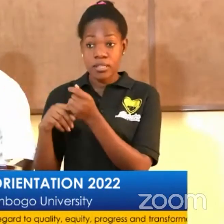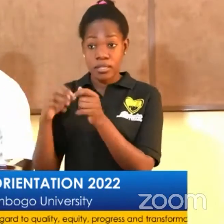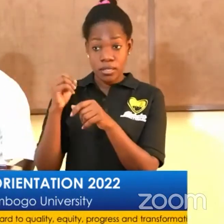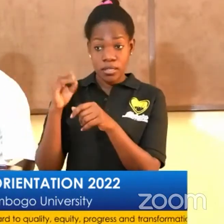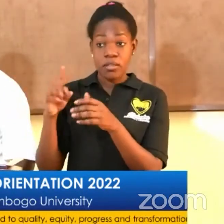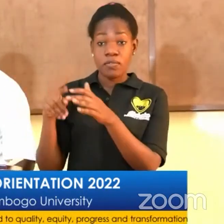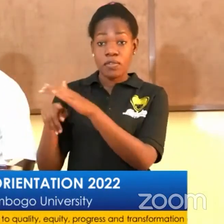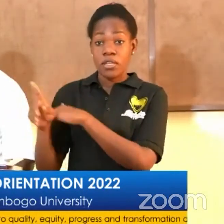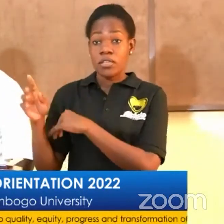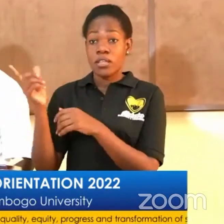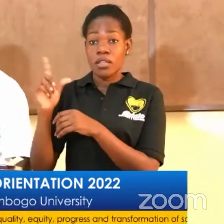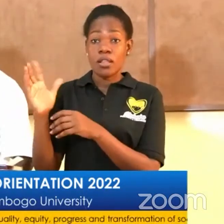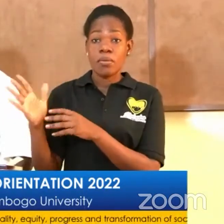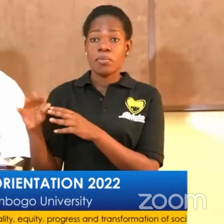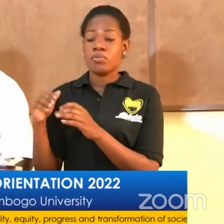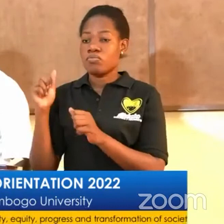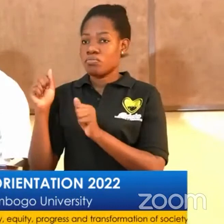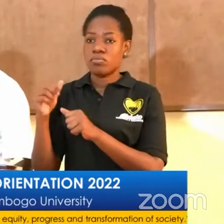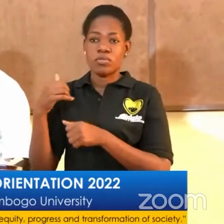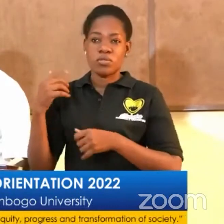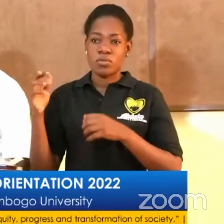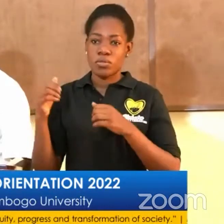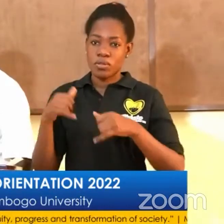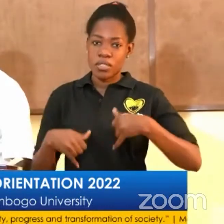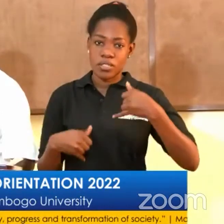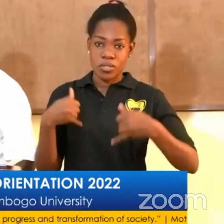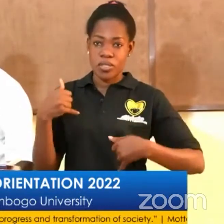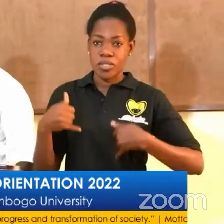will enjoy the collection.